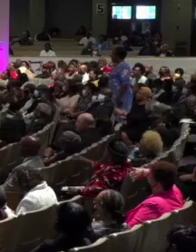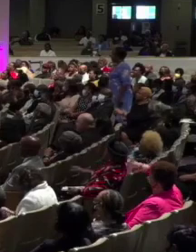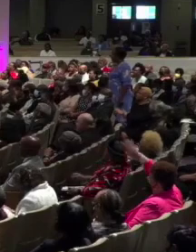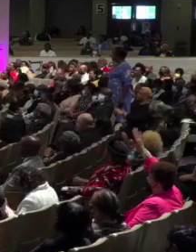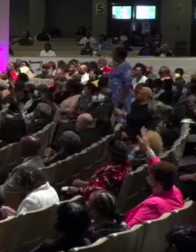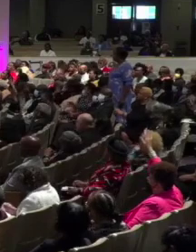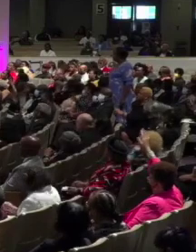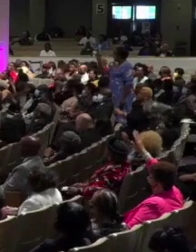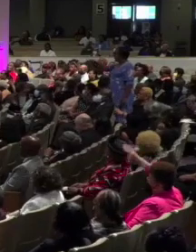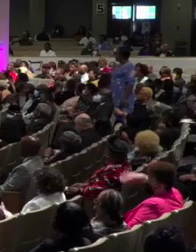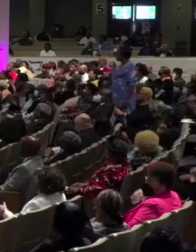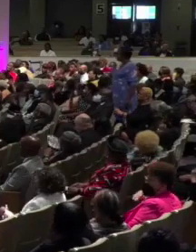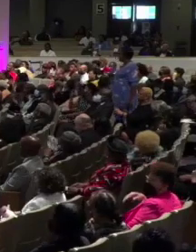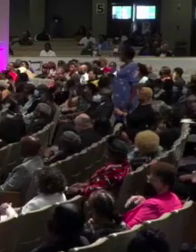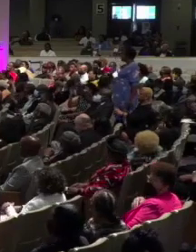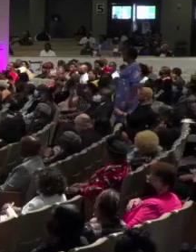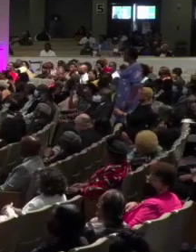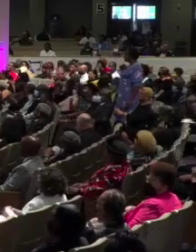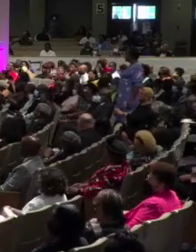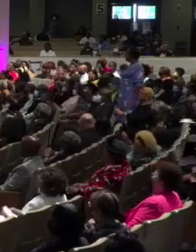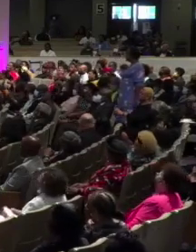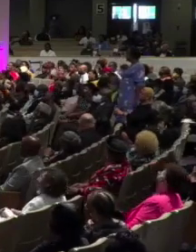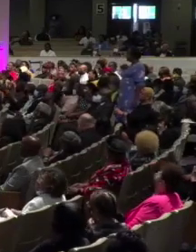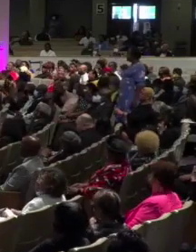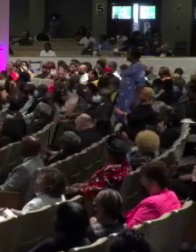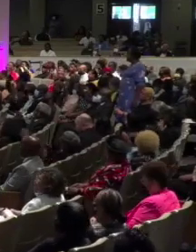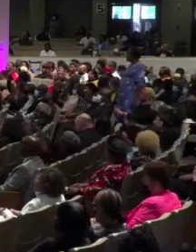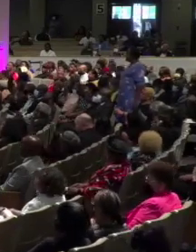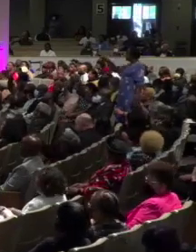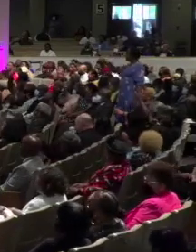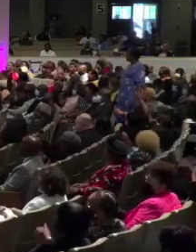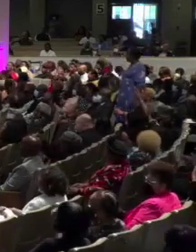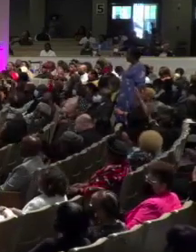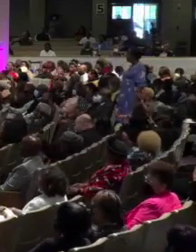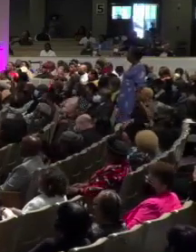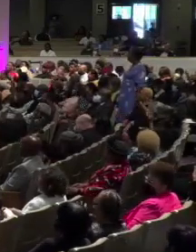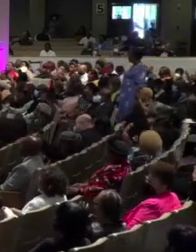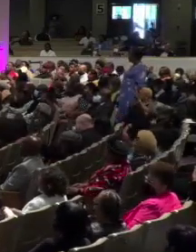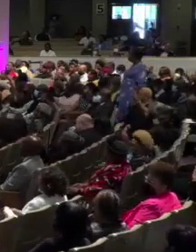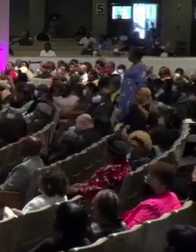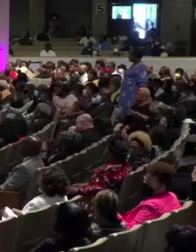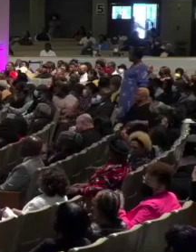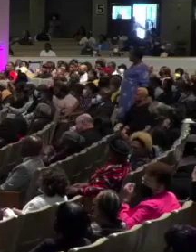stop being like that. If you want to go higher in Jesus,